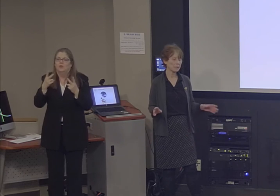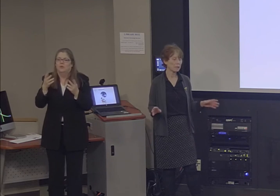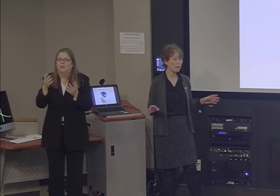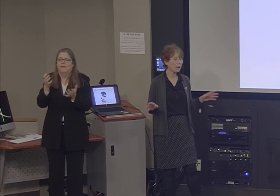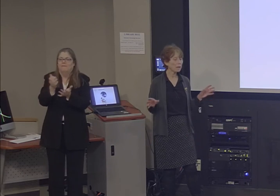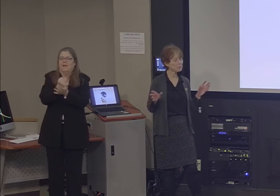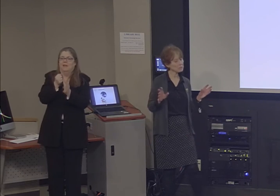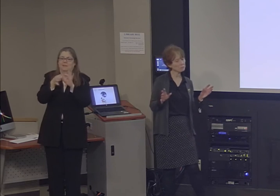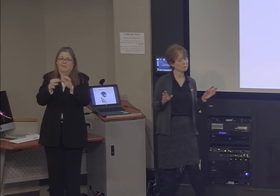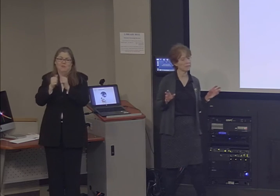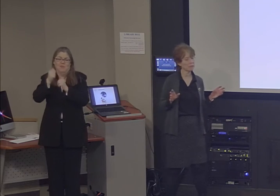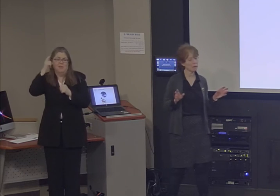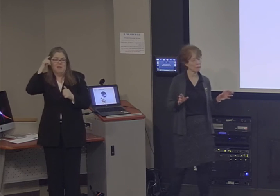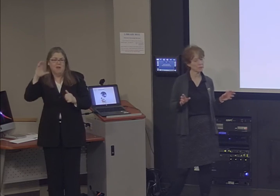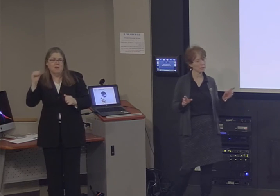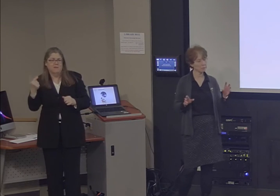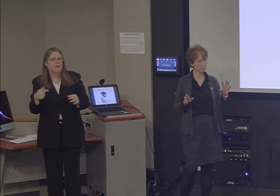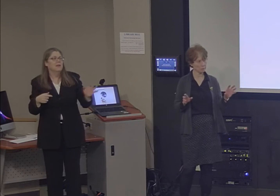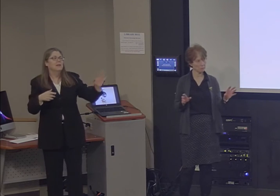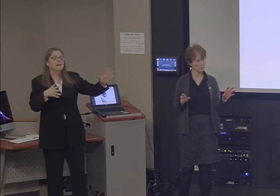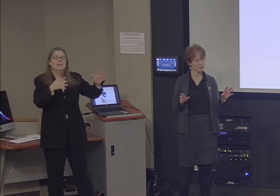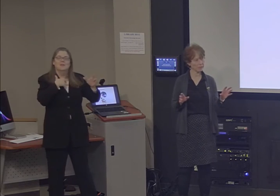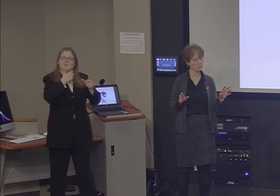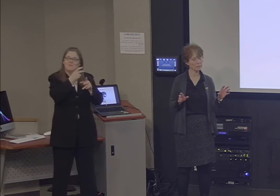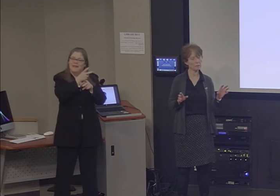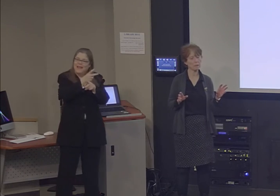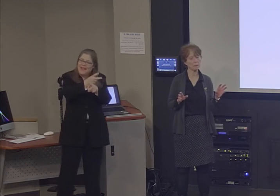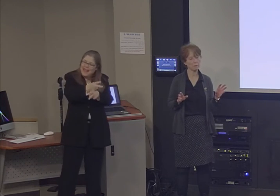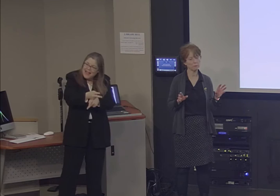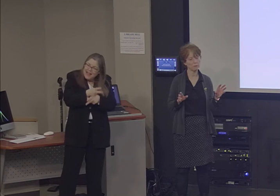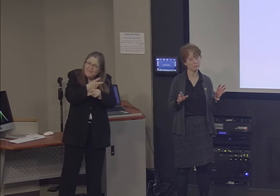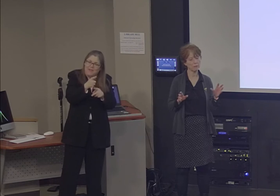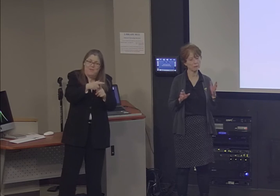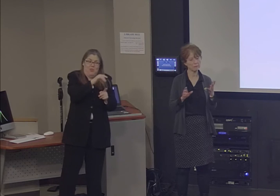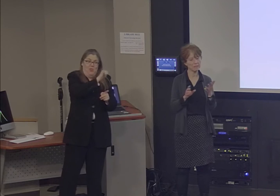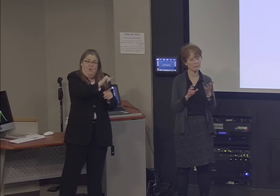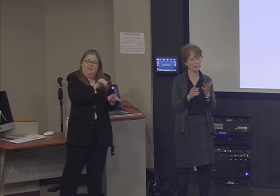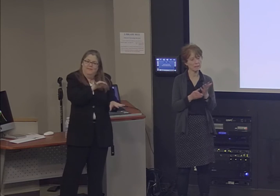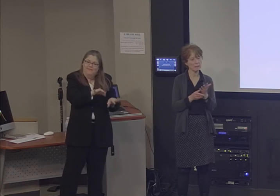right. visual. I would just want to be cautious about those findings mm-hmm. For the